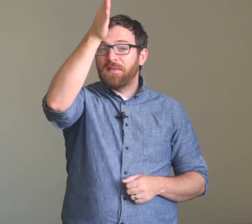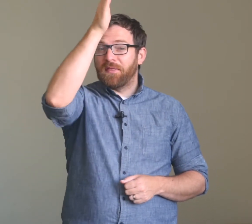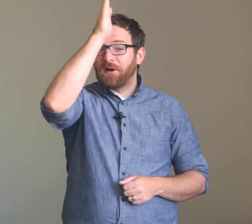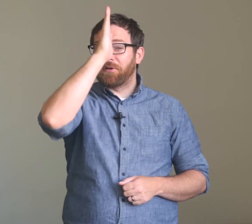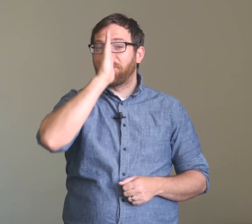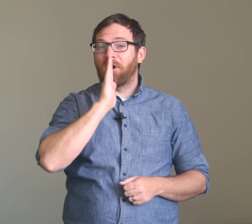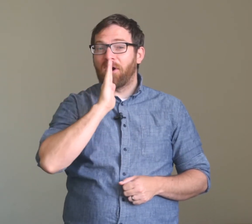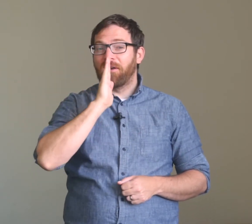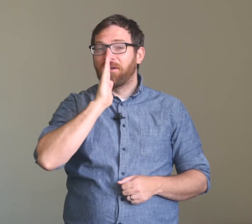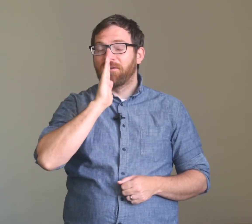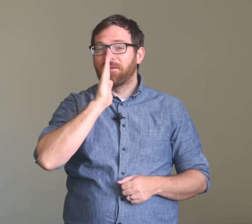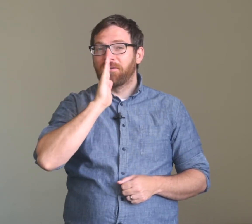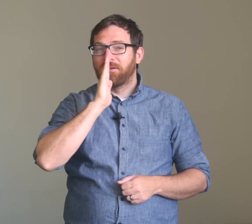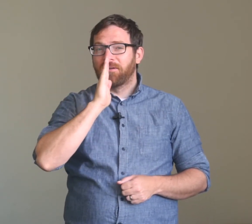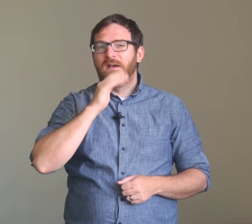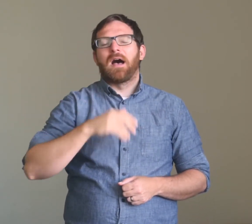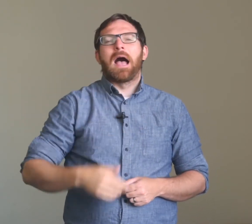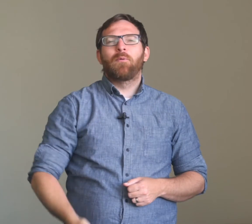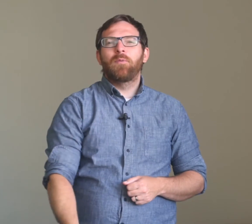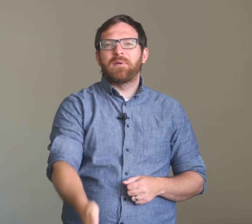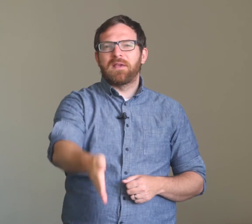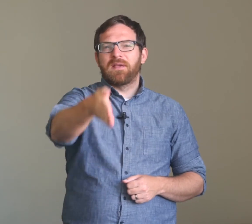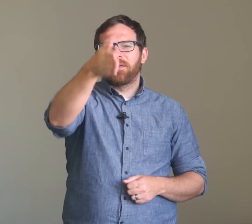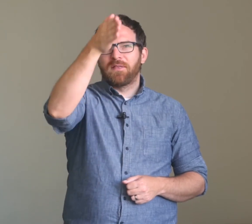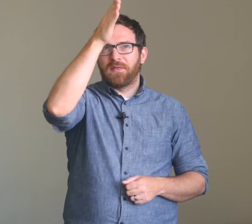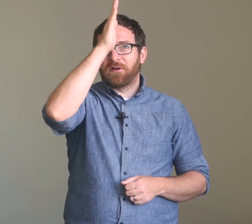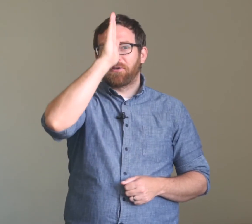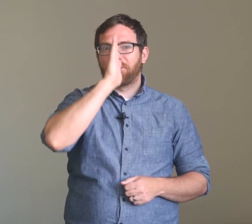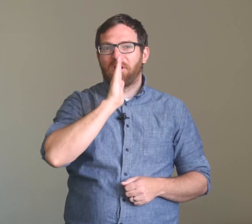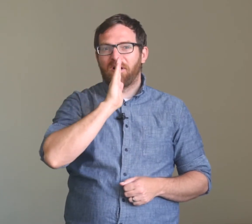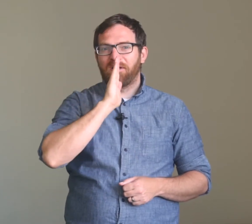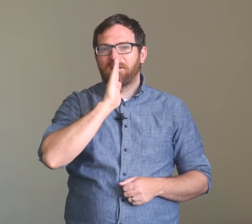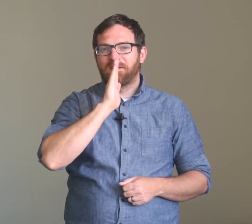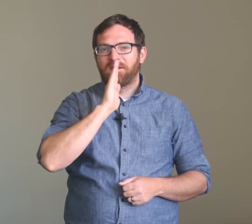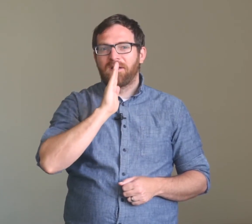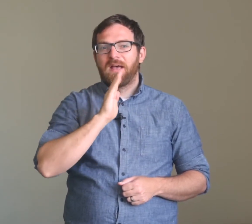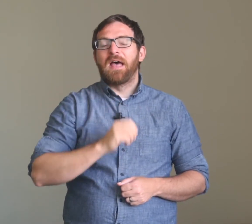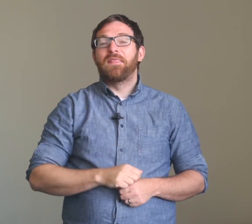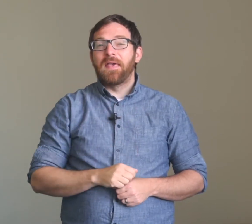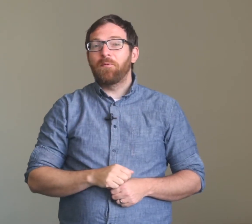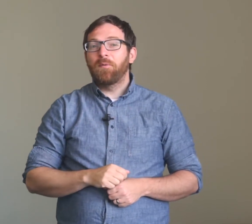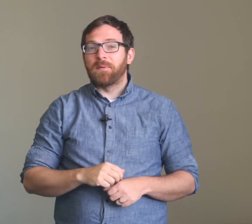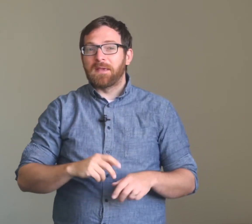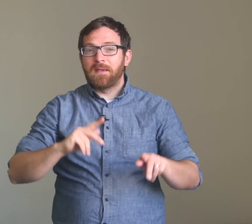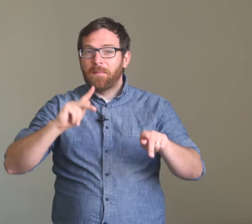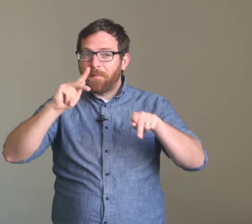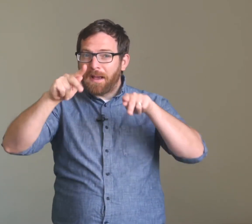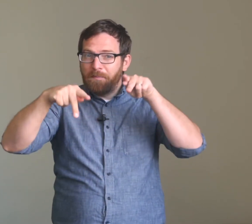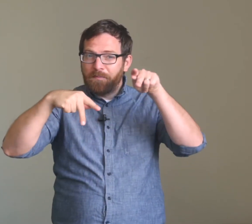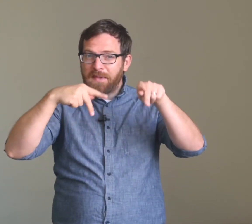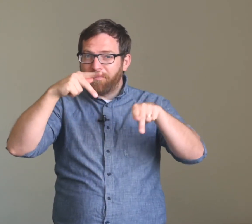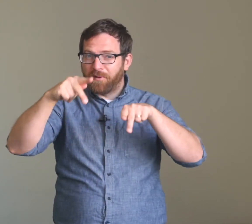their God. I will be their God and they will be my people.